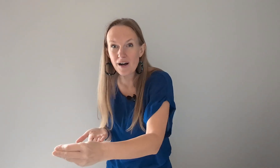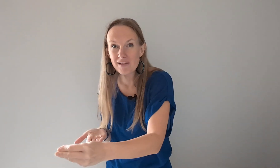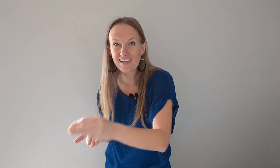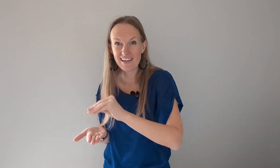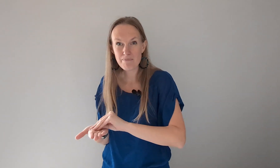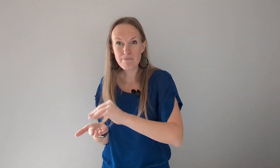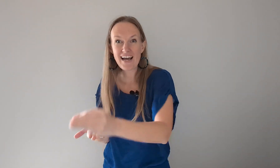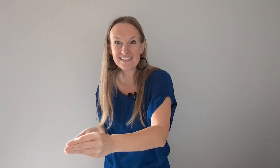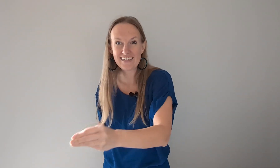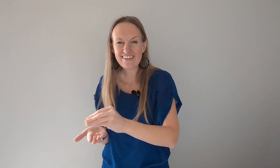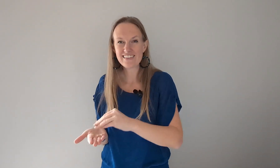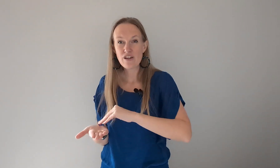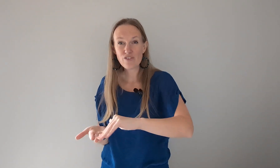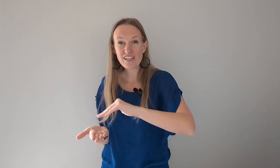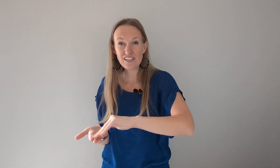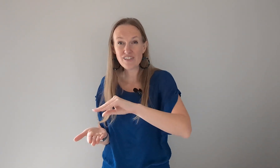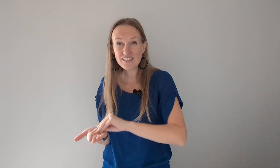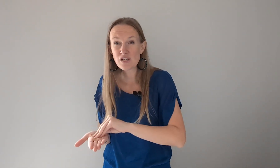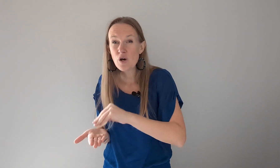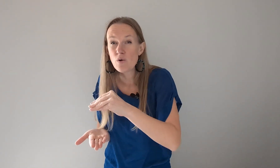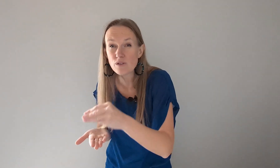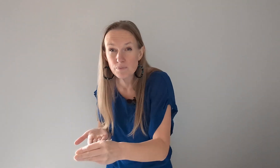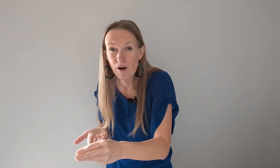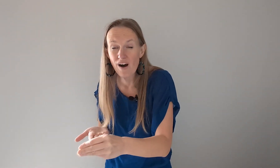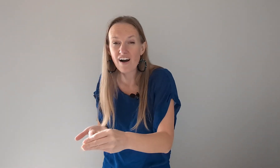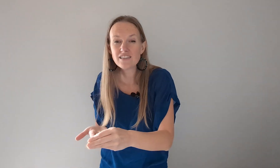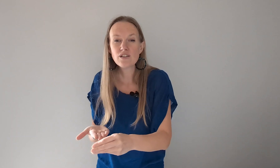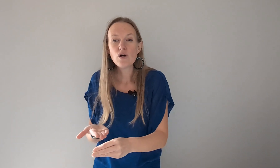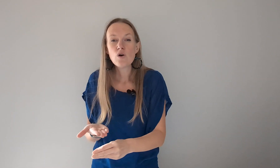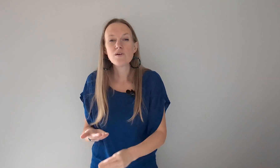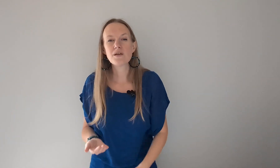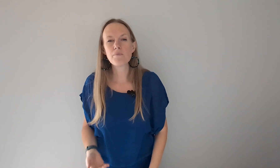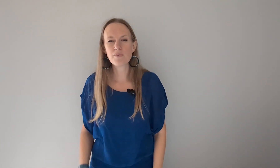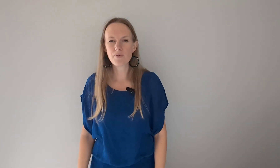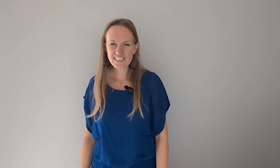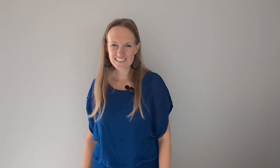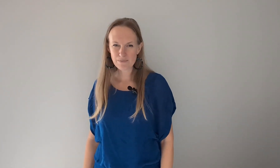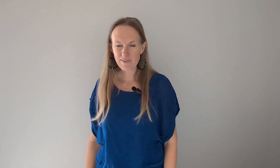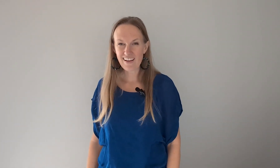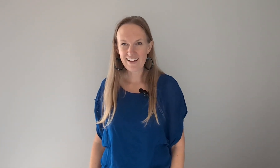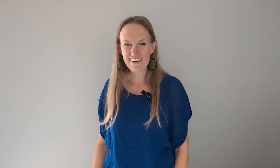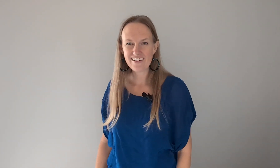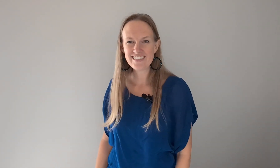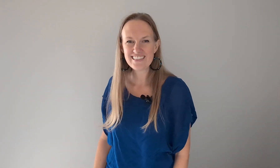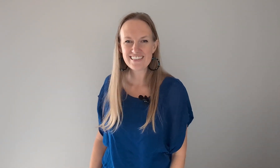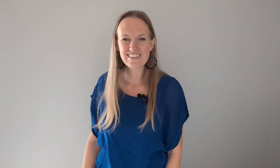palm and passing it out. Forgiveness was bought with the precious blood of Jesus